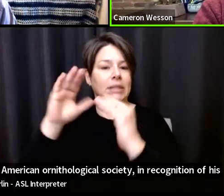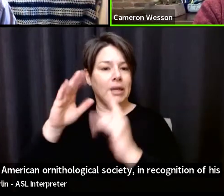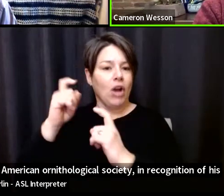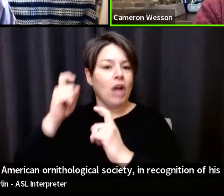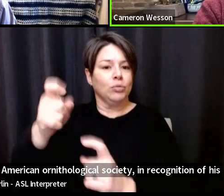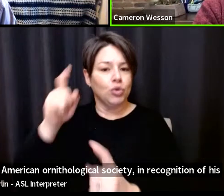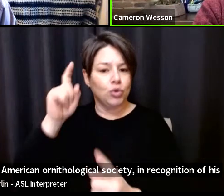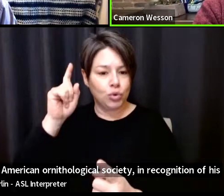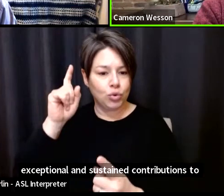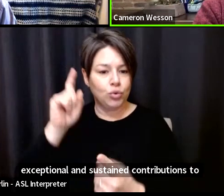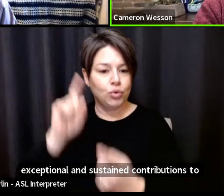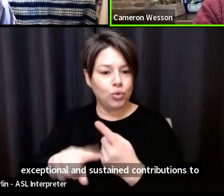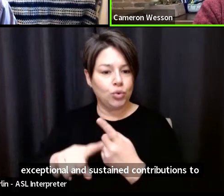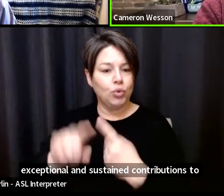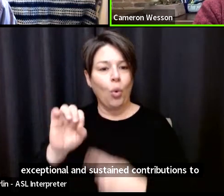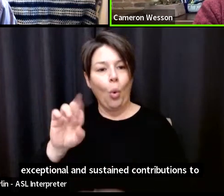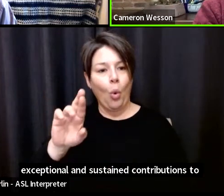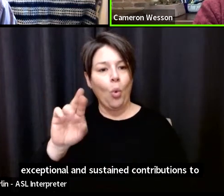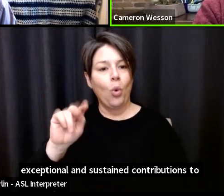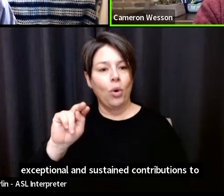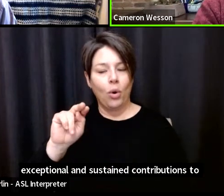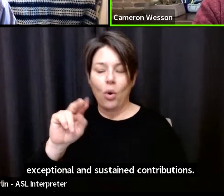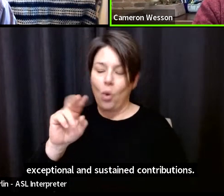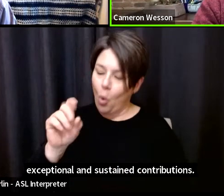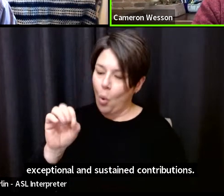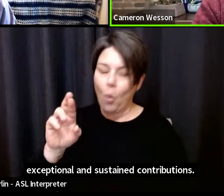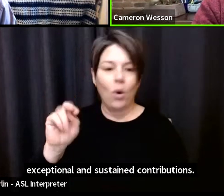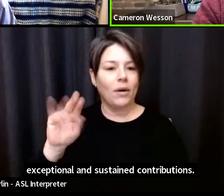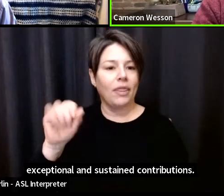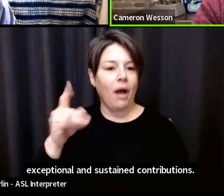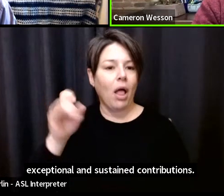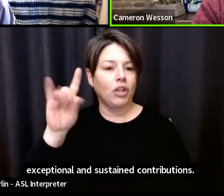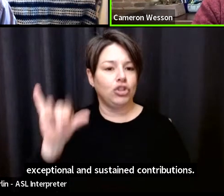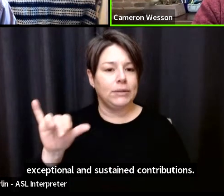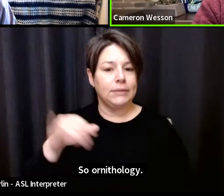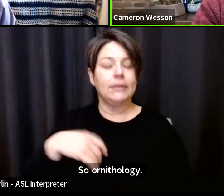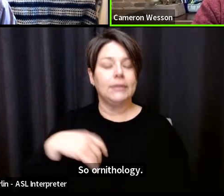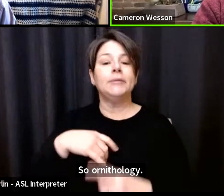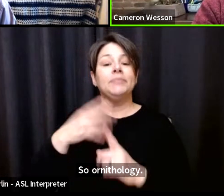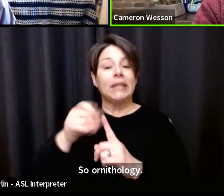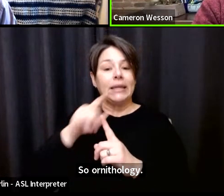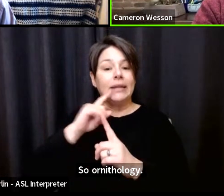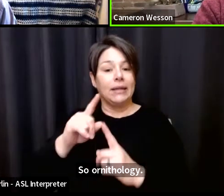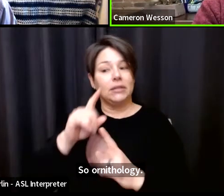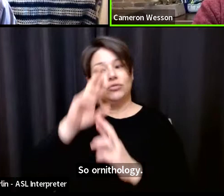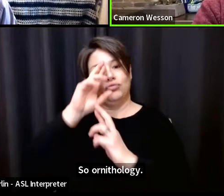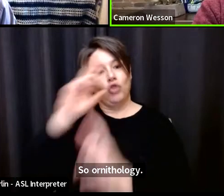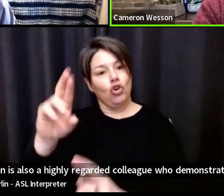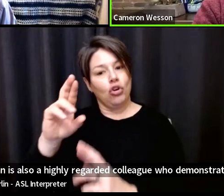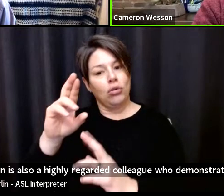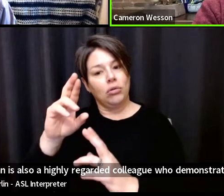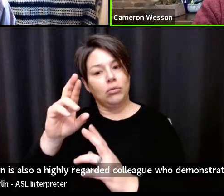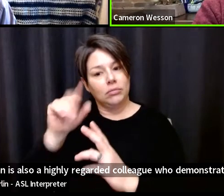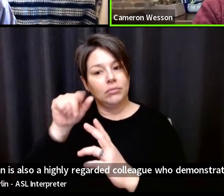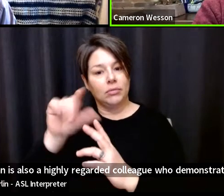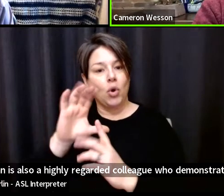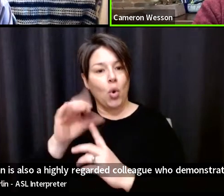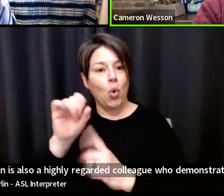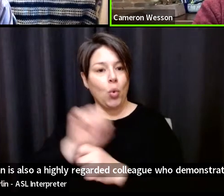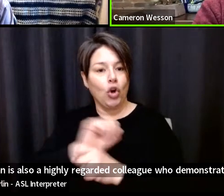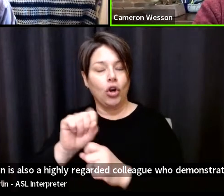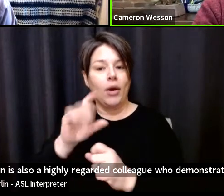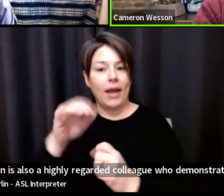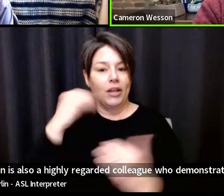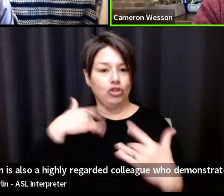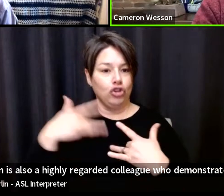contributions to ornithology. Dan is also a highly regarded colleague who demonstrates legitimate concern for the